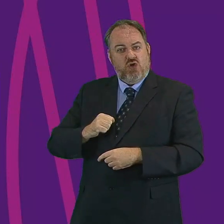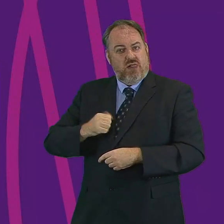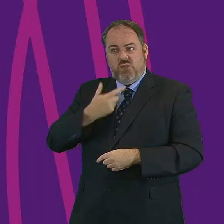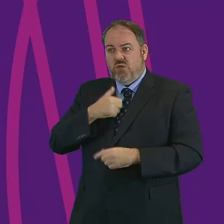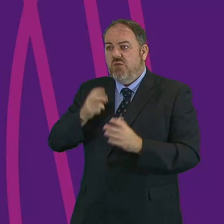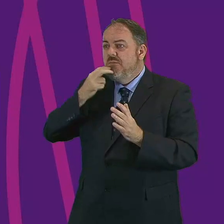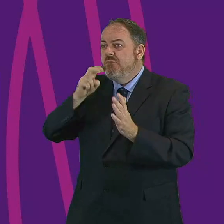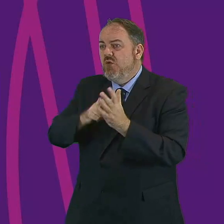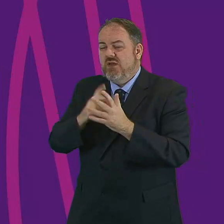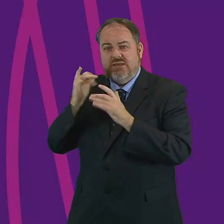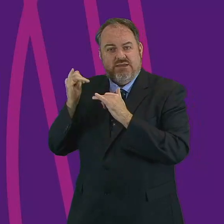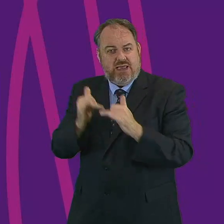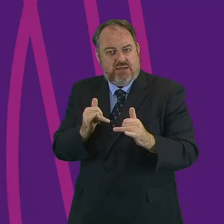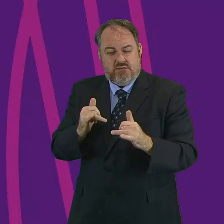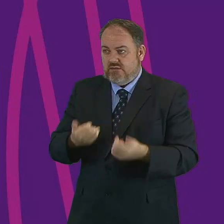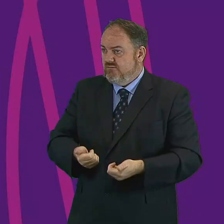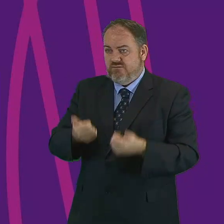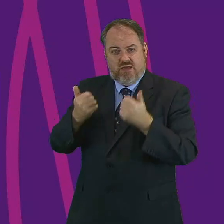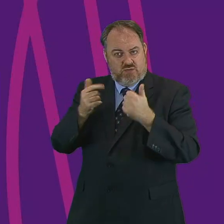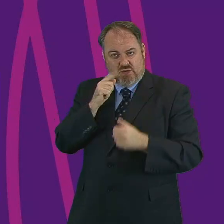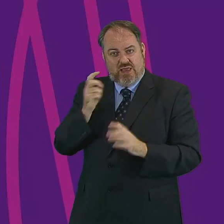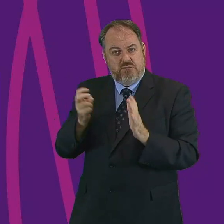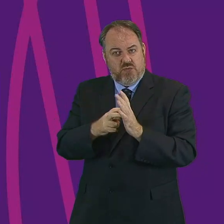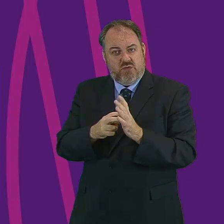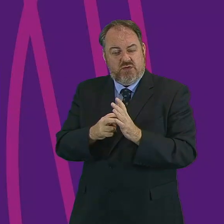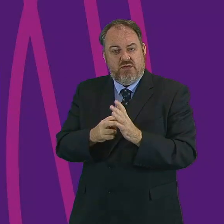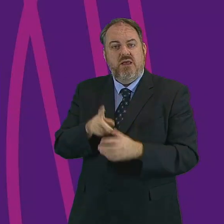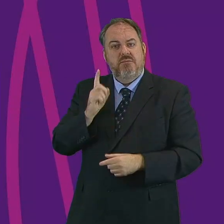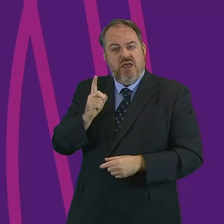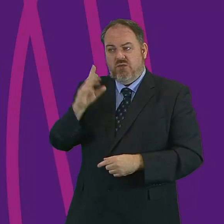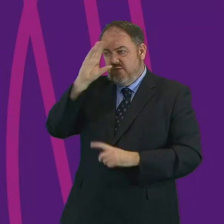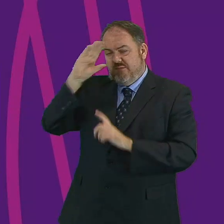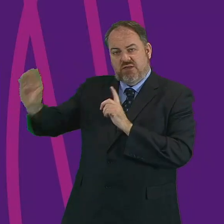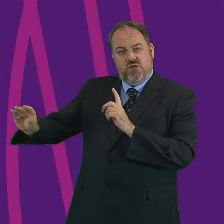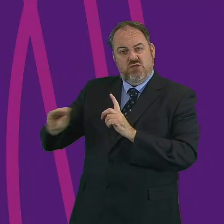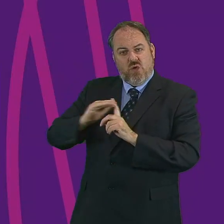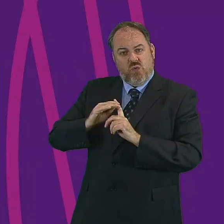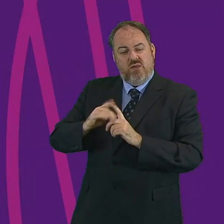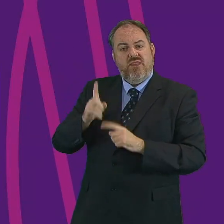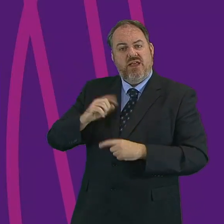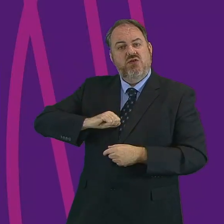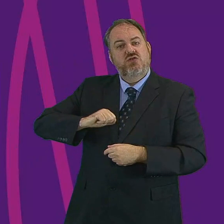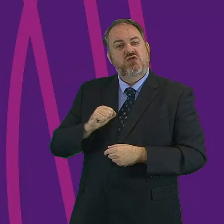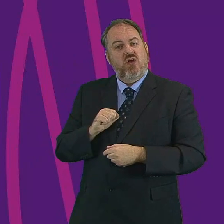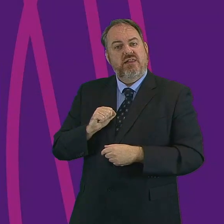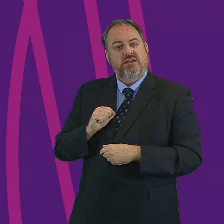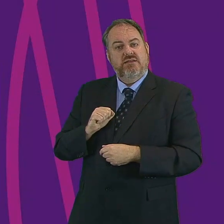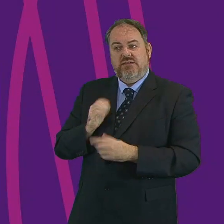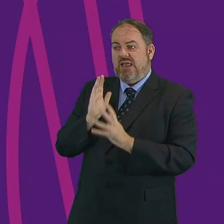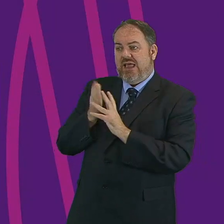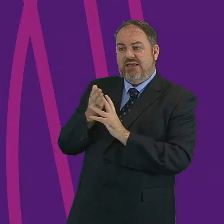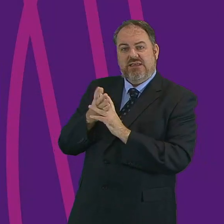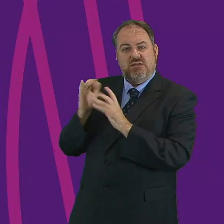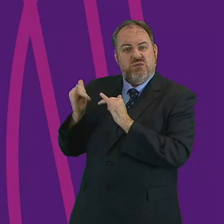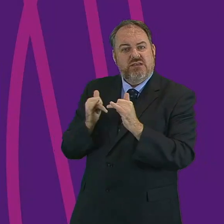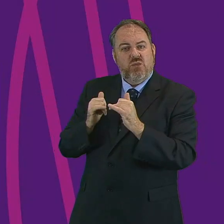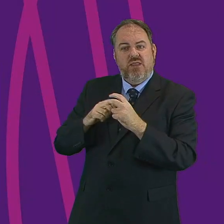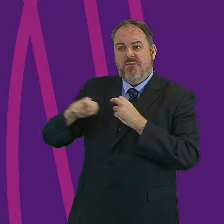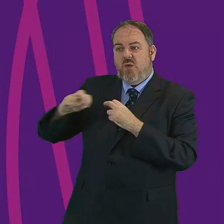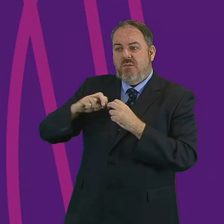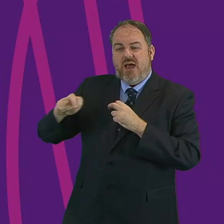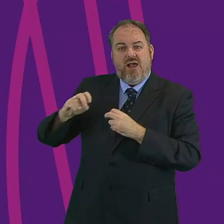to maintain. Clearly, for that to work as effectively as possible, the testing part has to operate quickly as well. And by and large, it has been. We have,